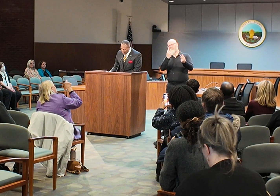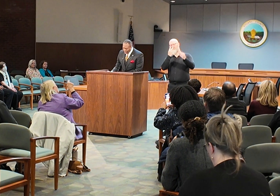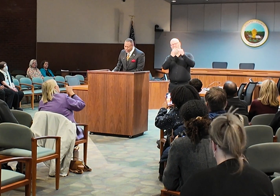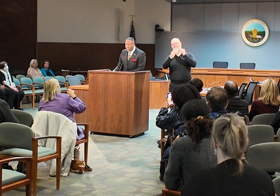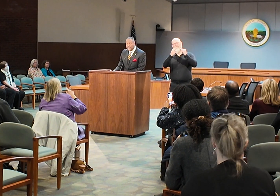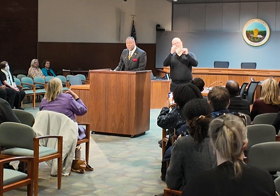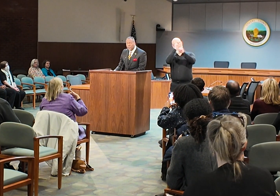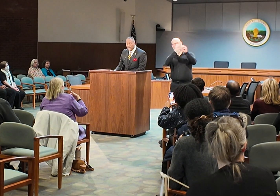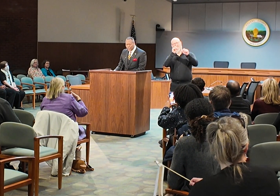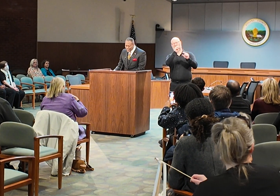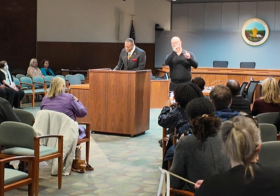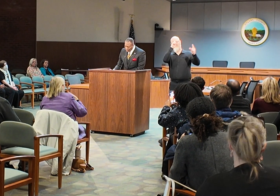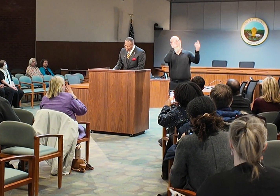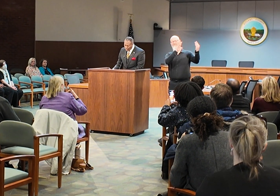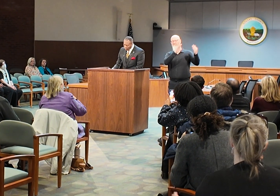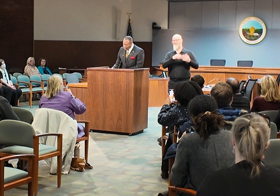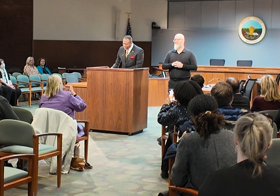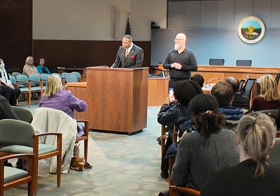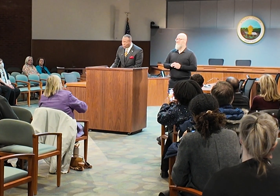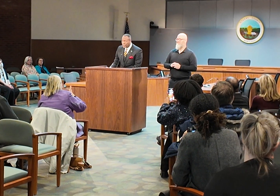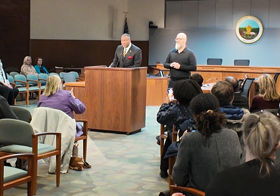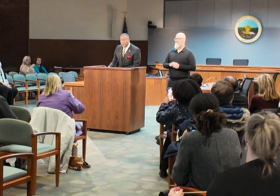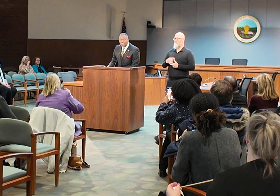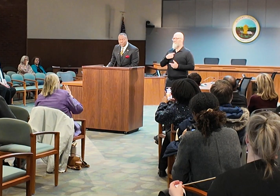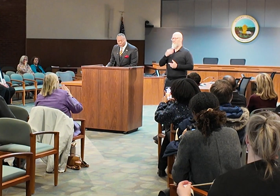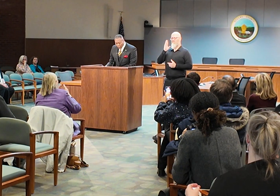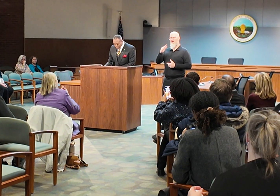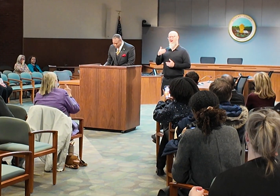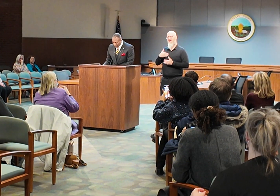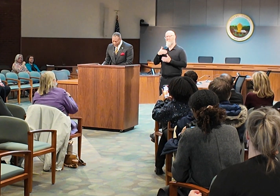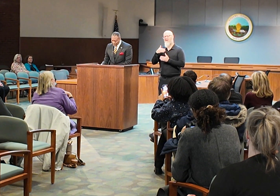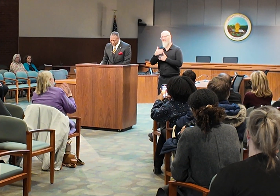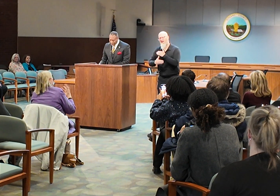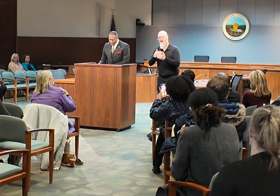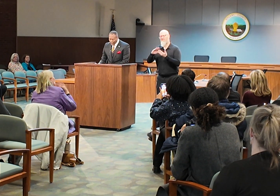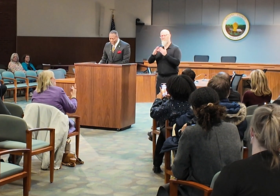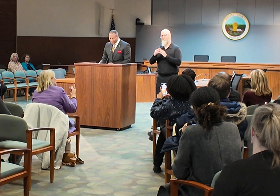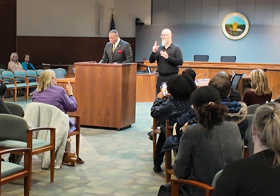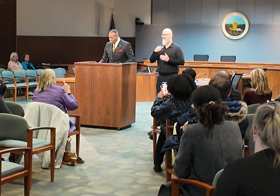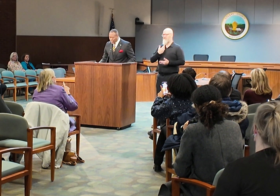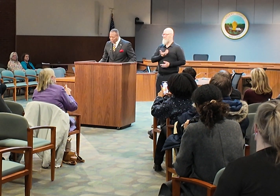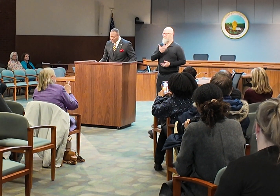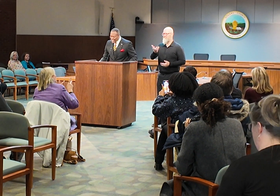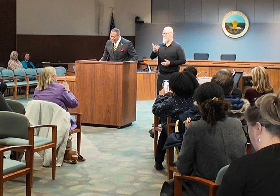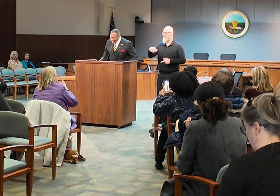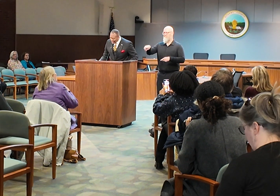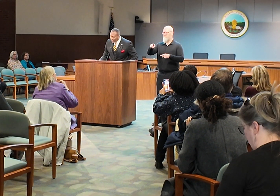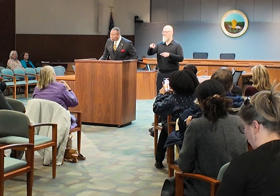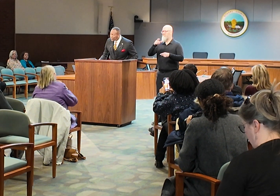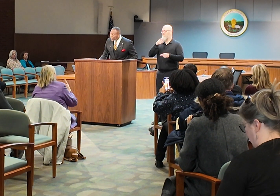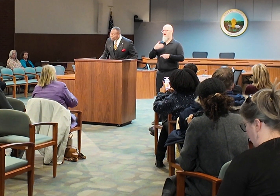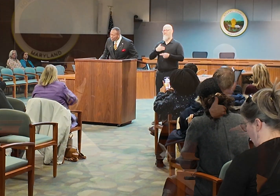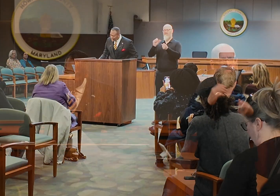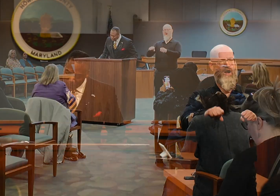the kind, a community where we give voice to the voiceless. That is who we are.